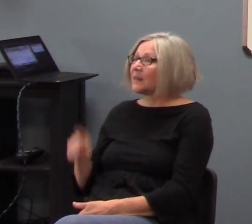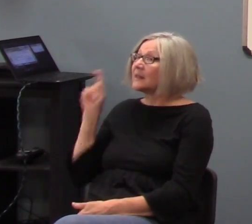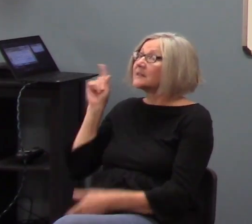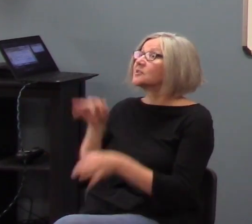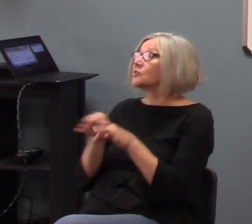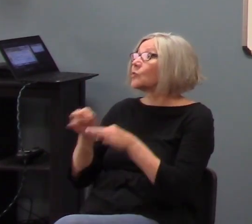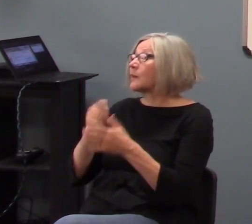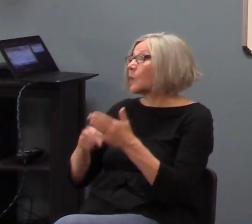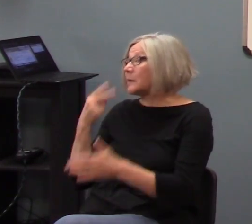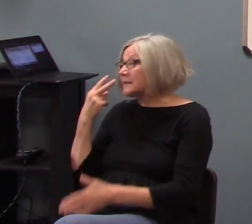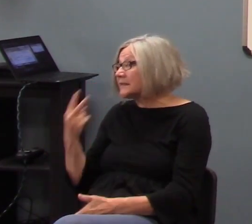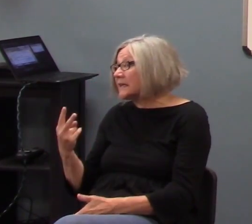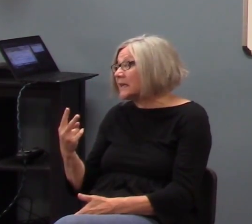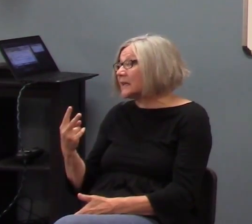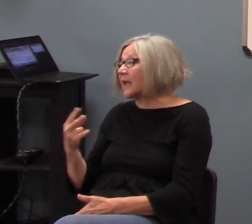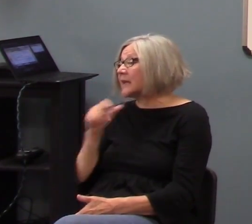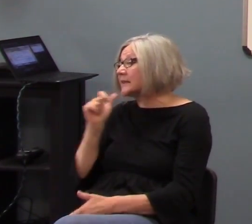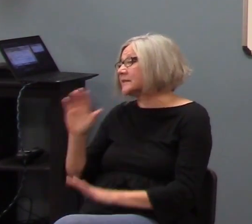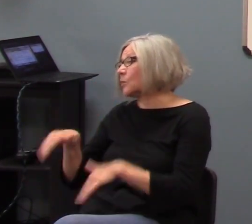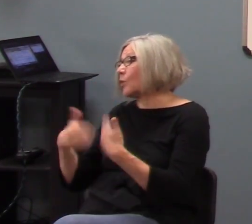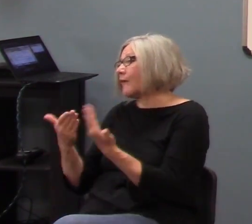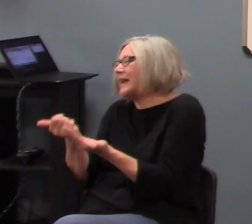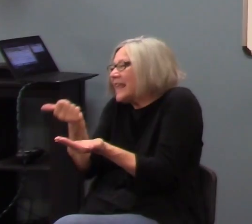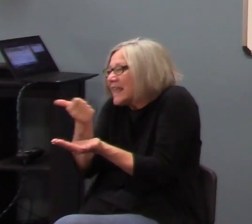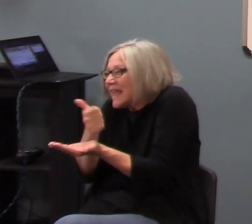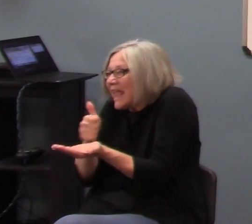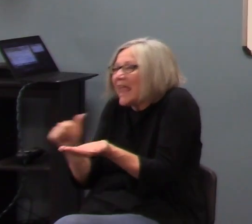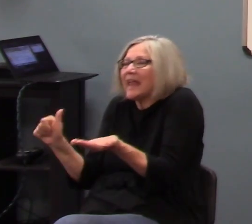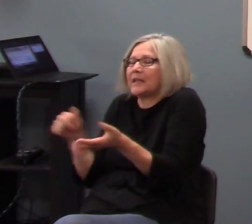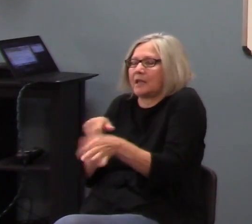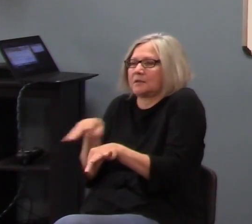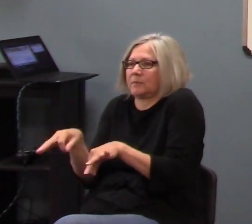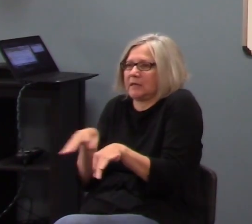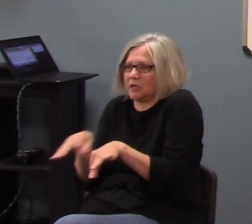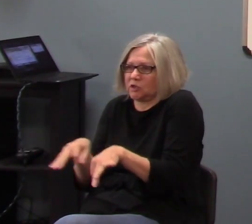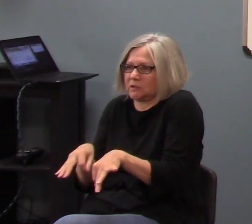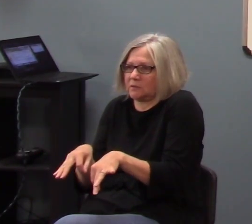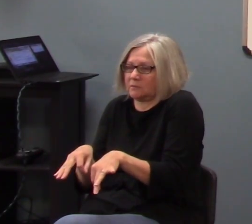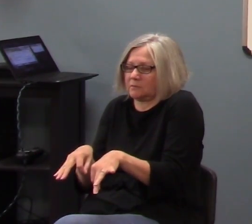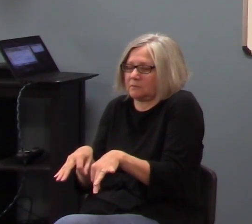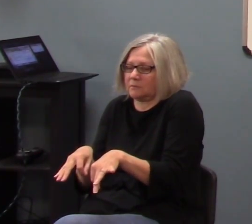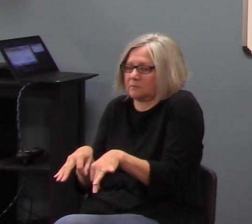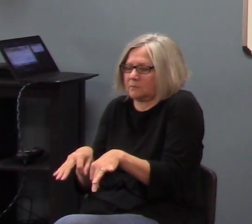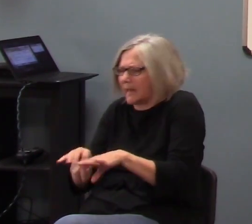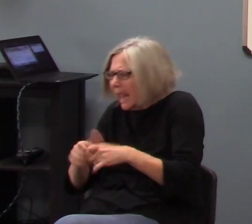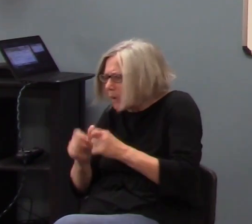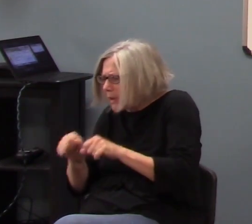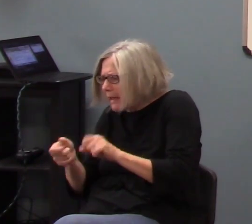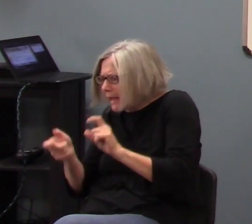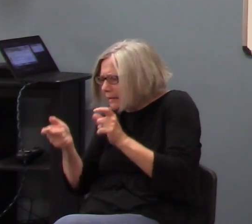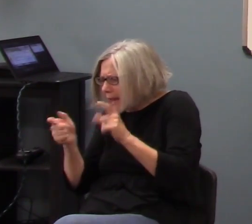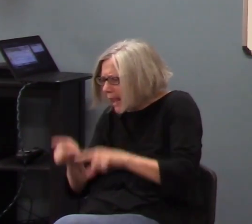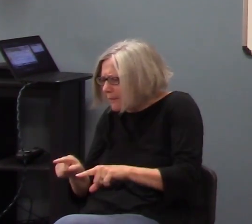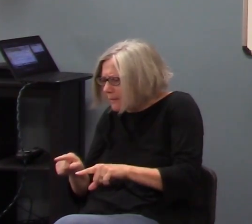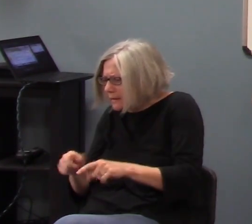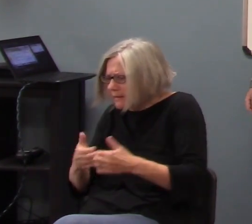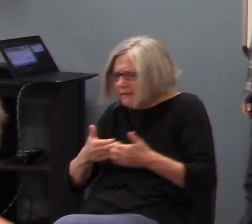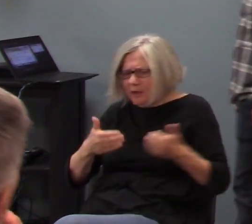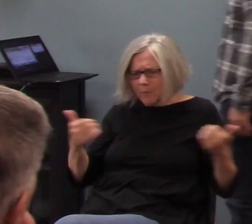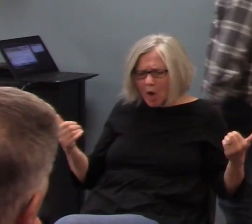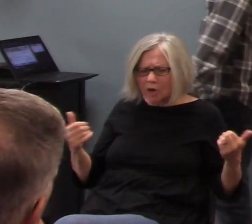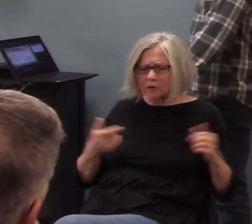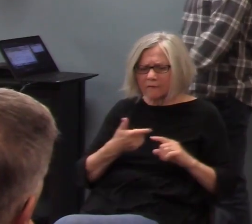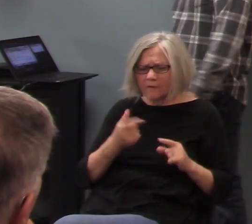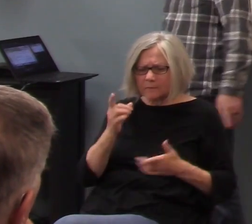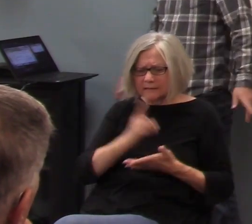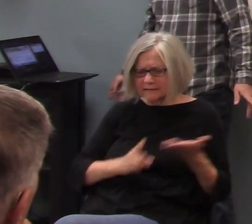what we see without actually giving any sort of mechanistic explanation to explain how this could have happened apart from by design.